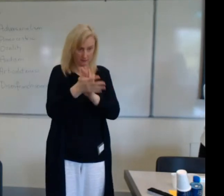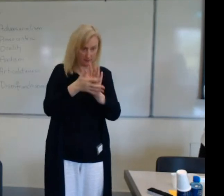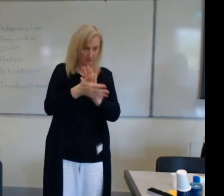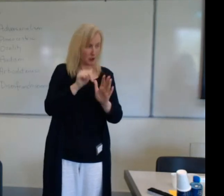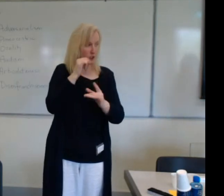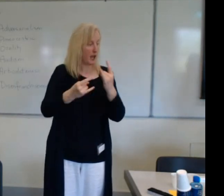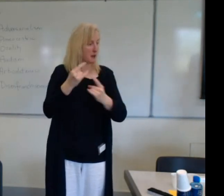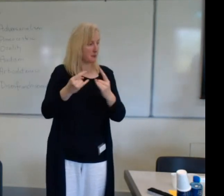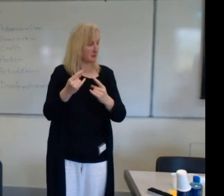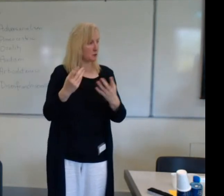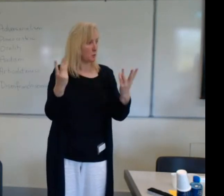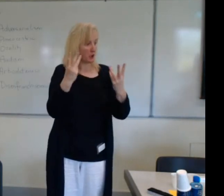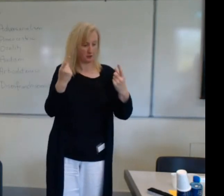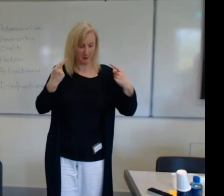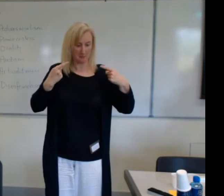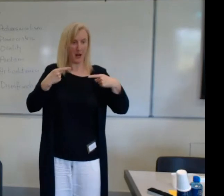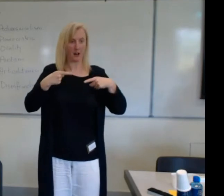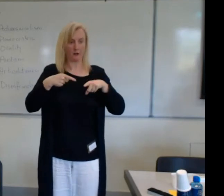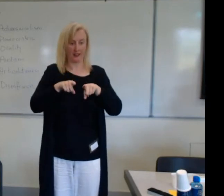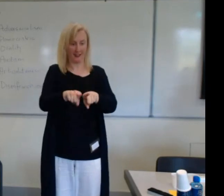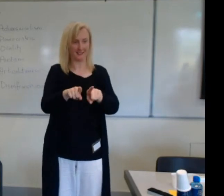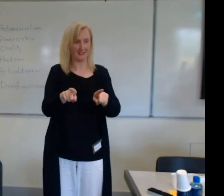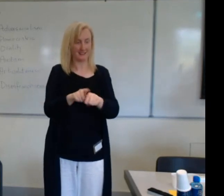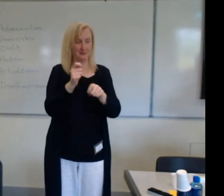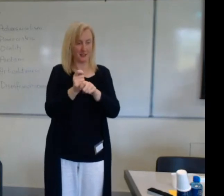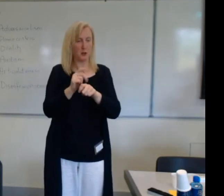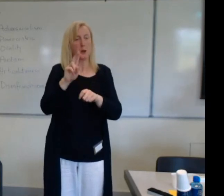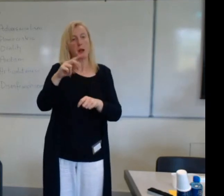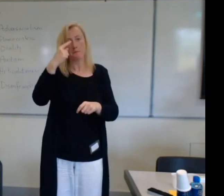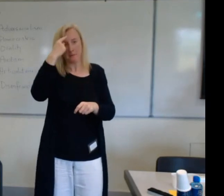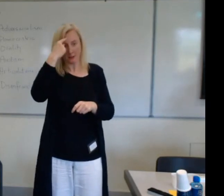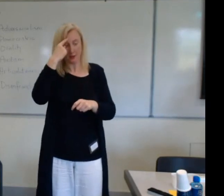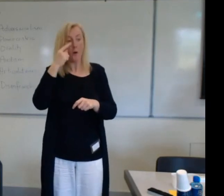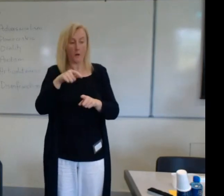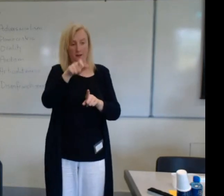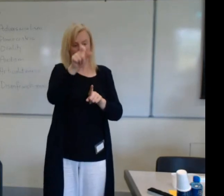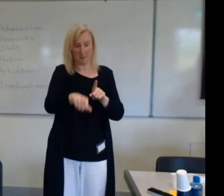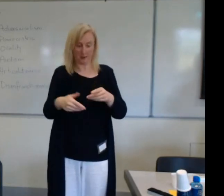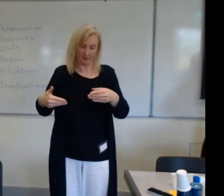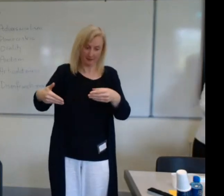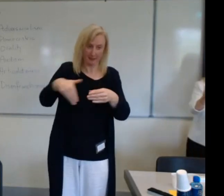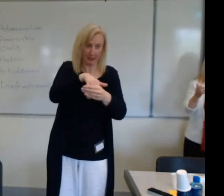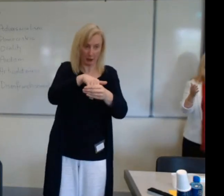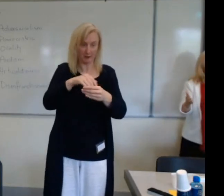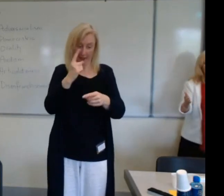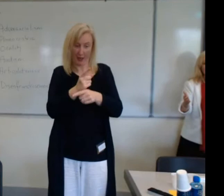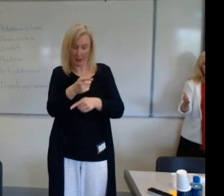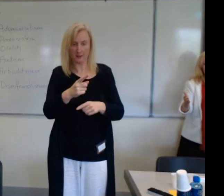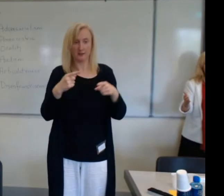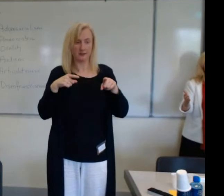have these two parallel experiences in terms of the illusion of participation, the illusion of inclusion is there, but the practice in real